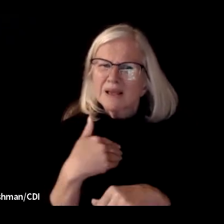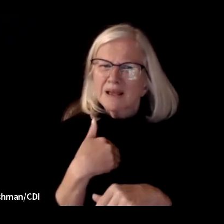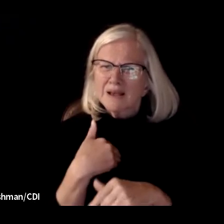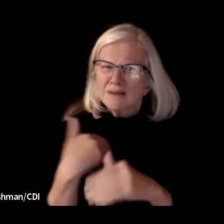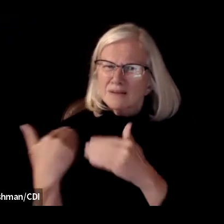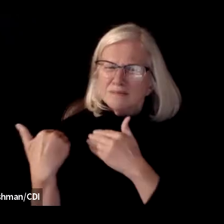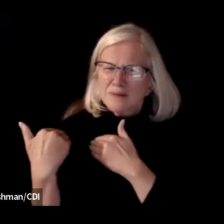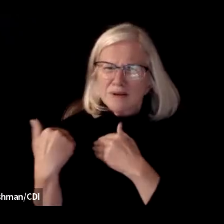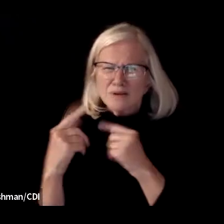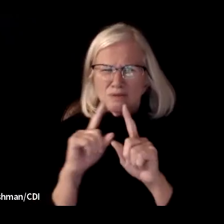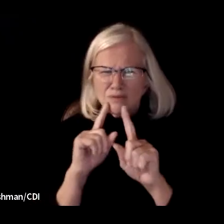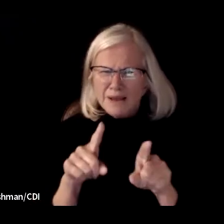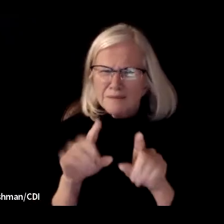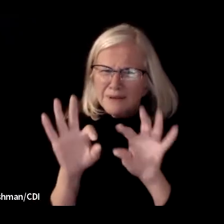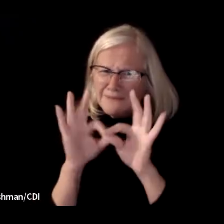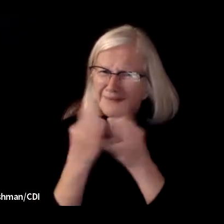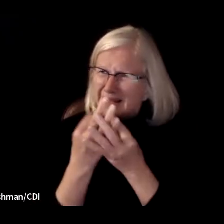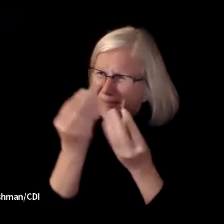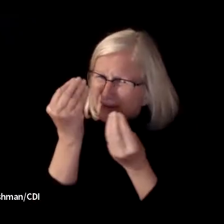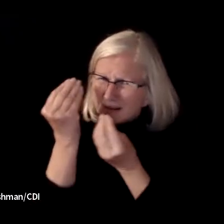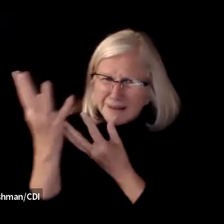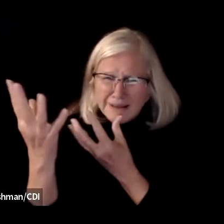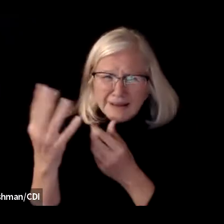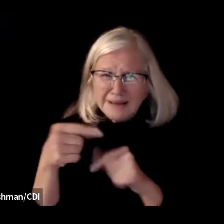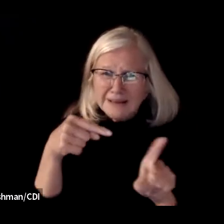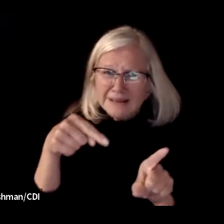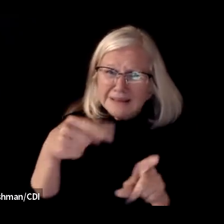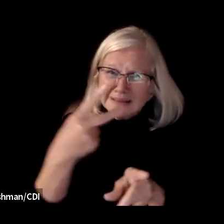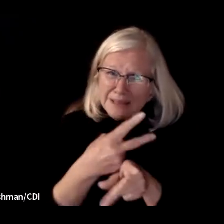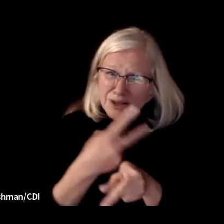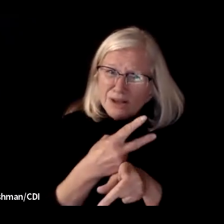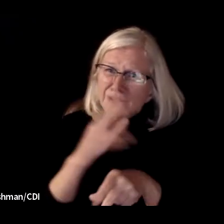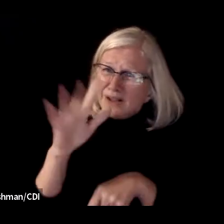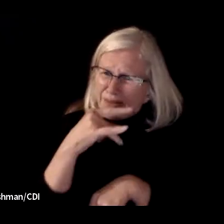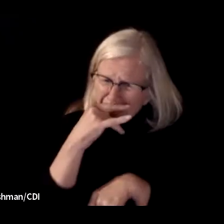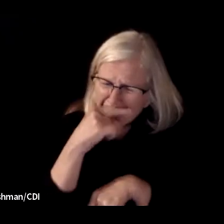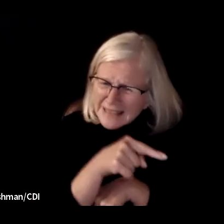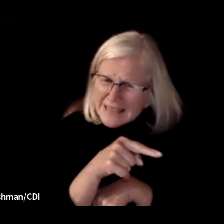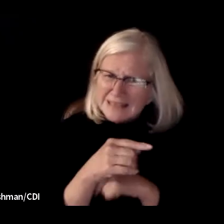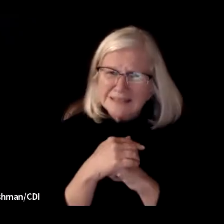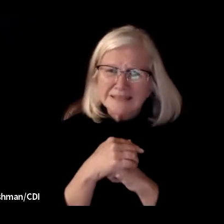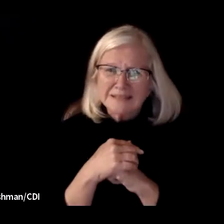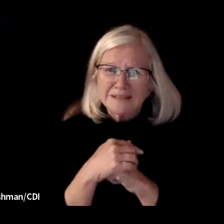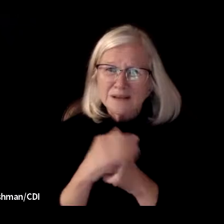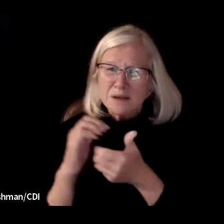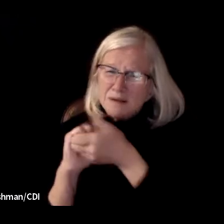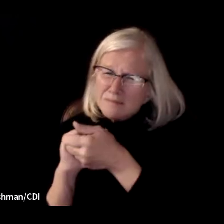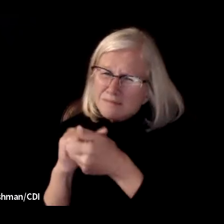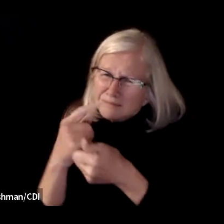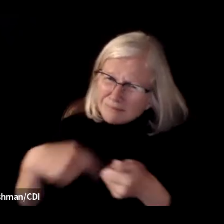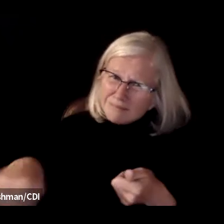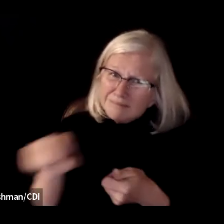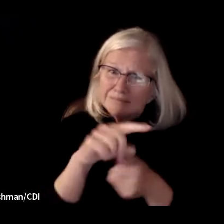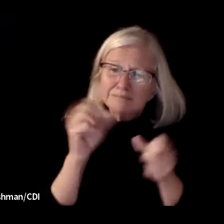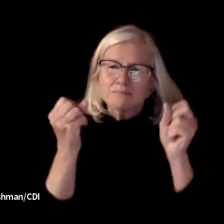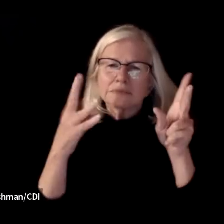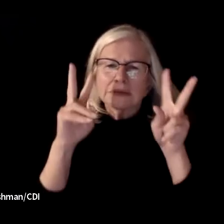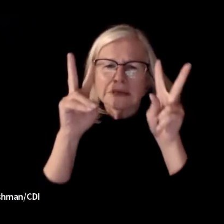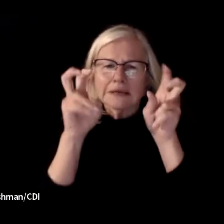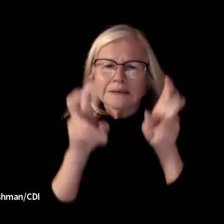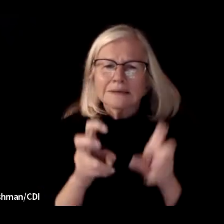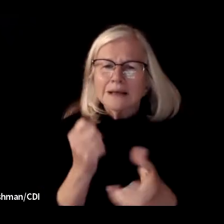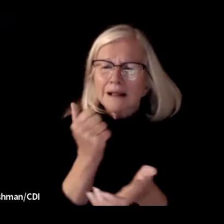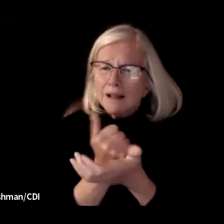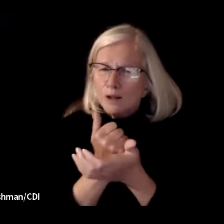can get the care they need. And we partner with the state and with the other health systems on any issues that affect the health of kids in our community, including the response to